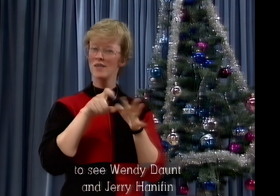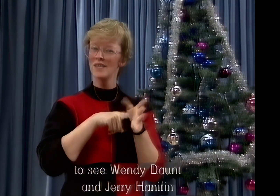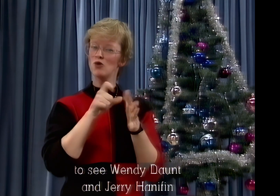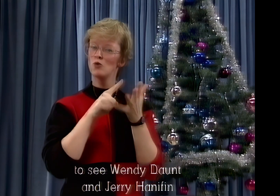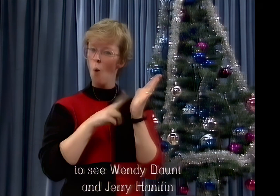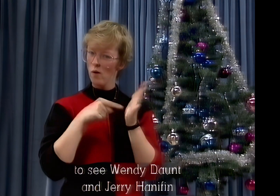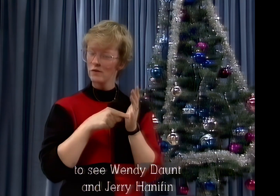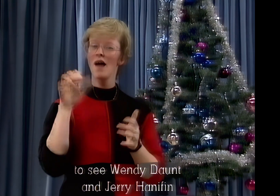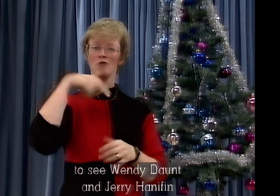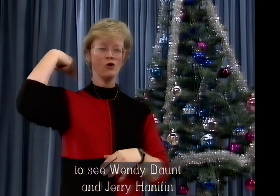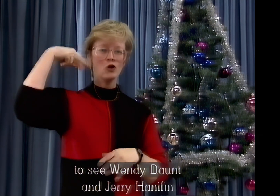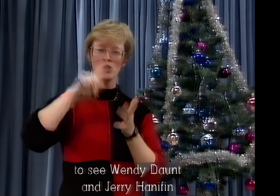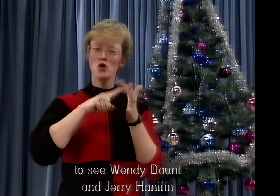Daunt and Jerry Hanafin